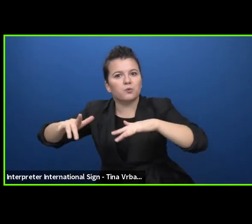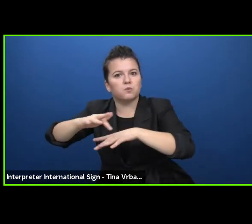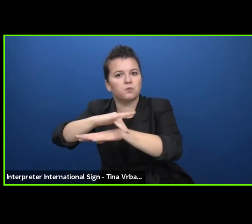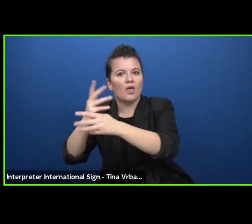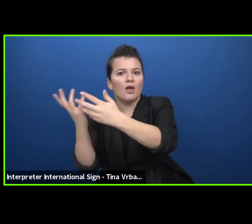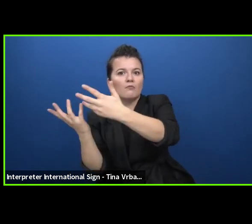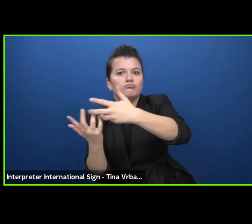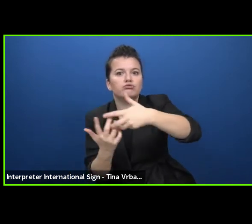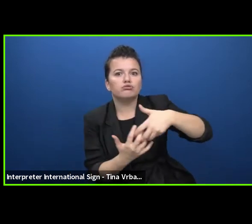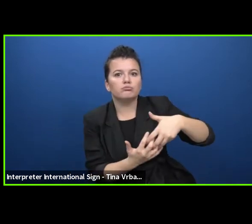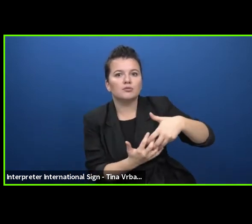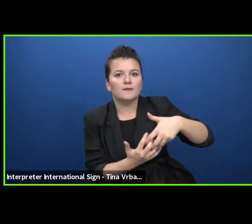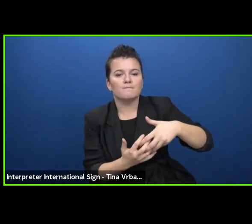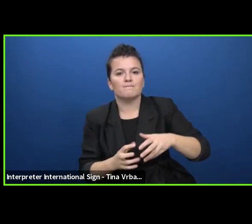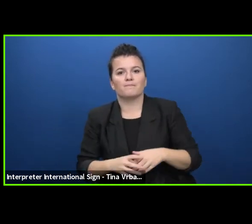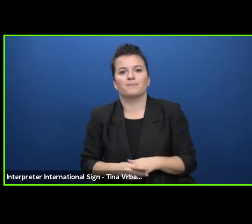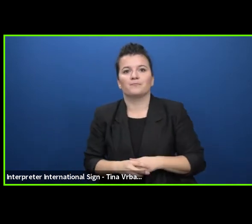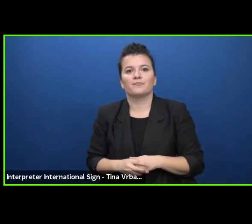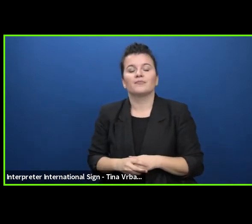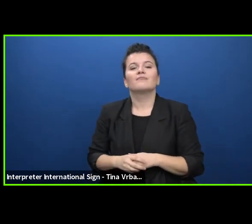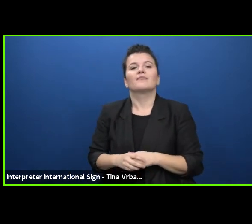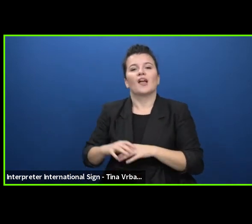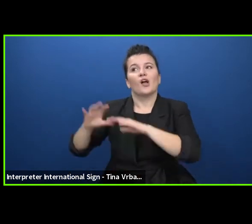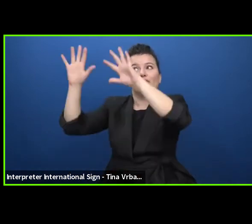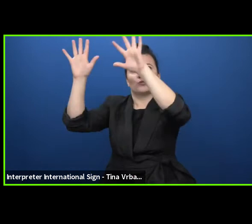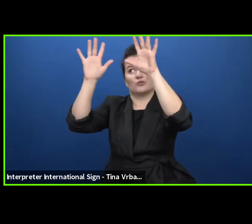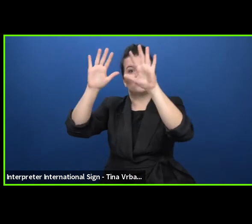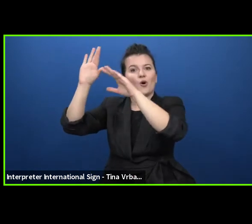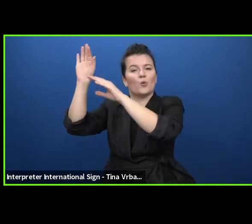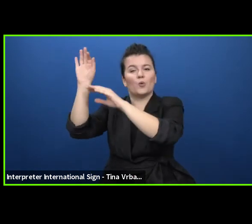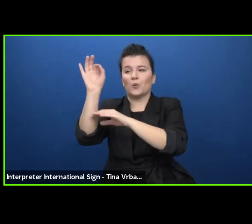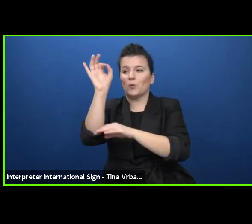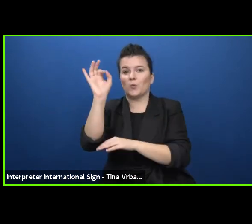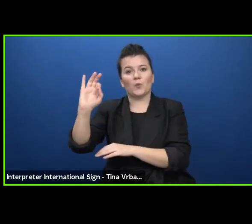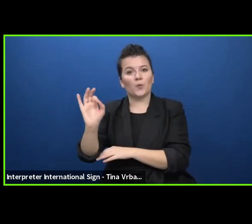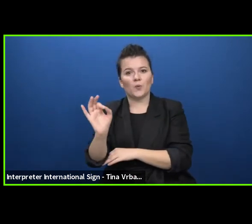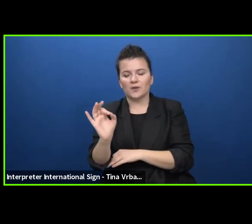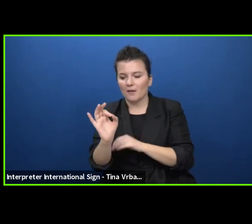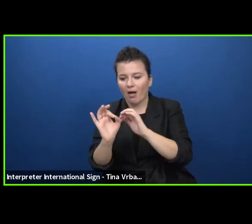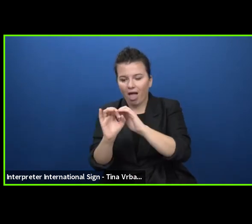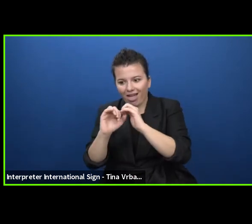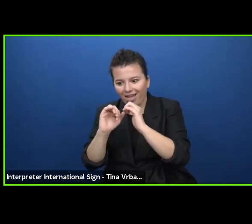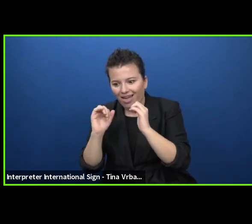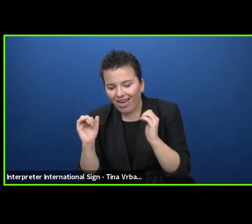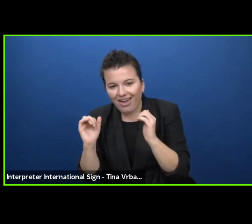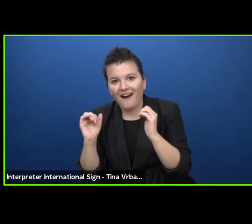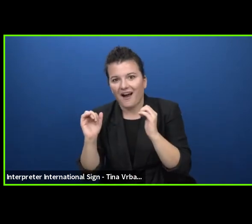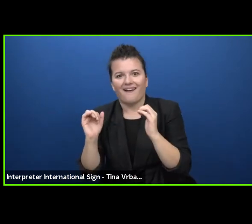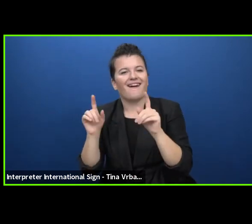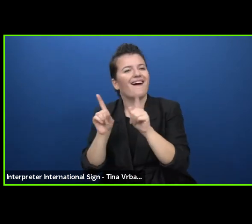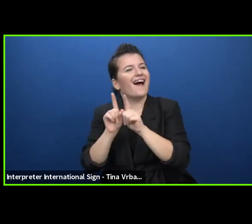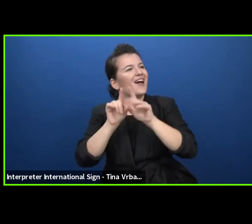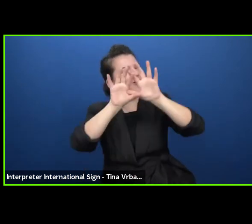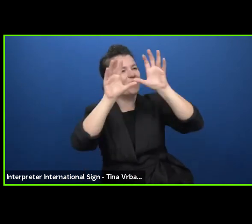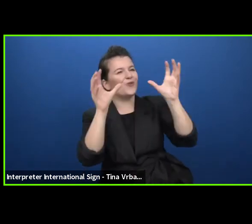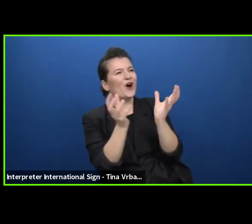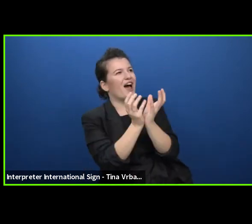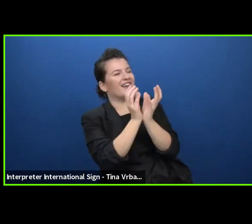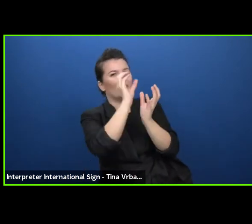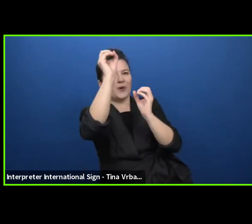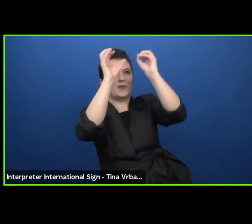freefall of a snowflake. A silent rumble of moving continents. An invisible,